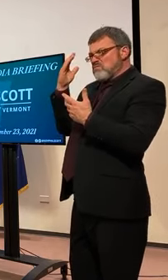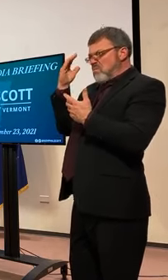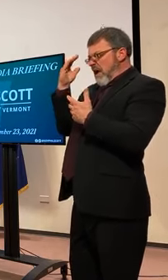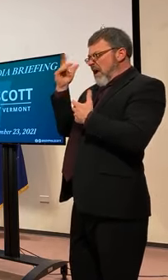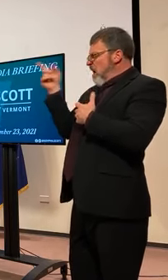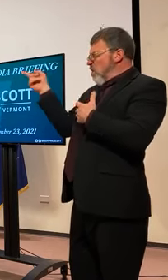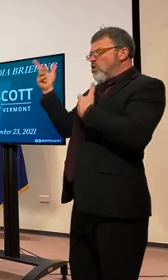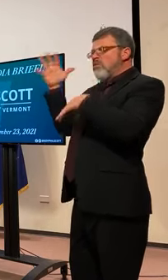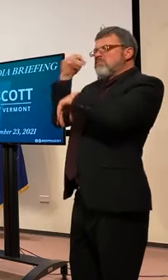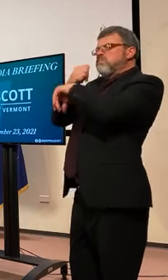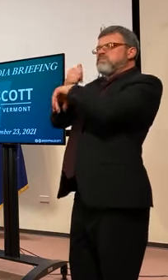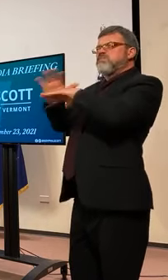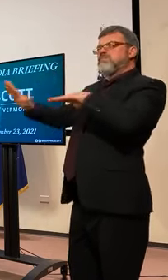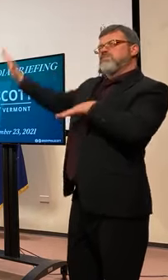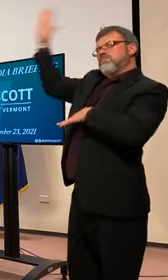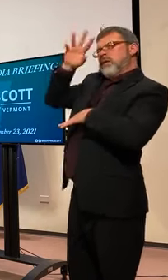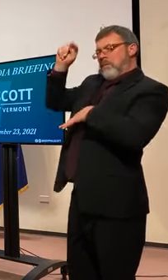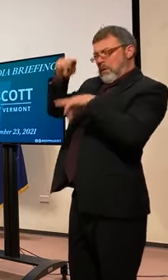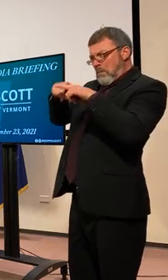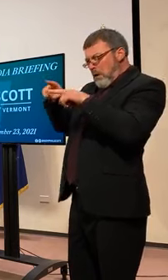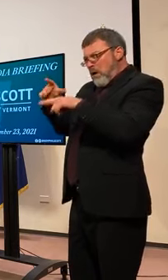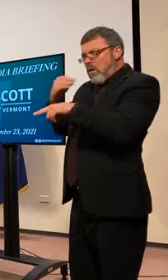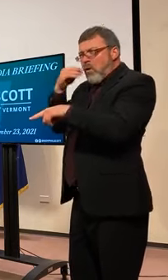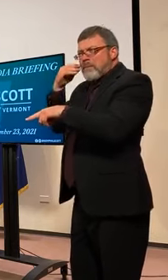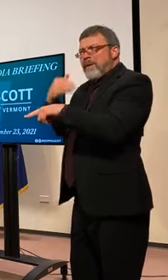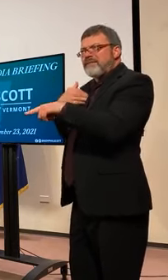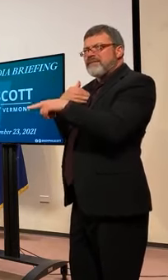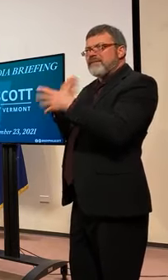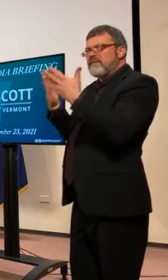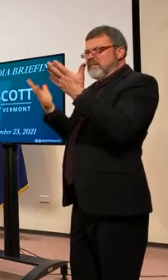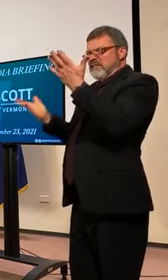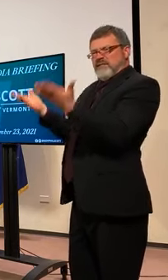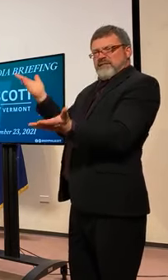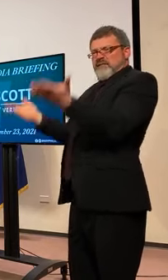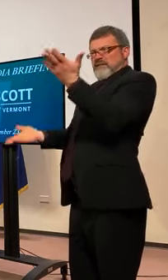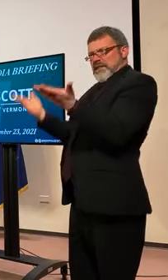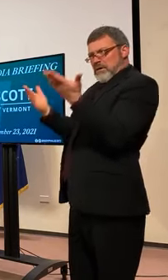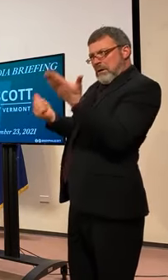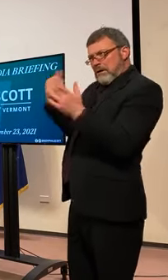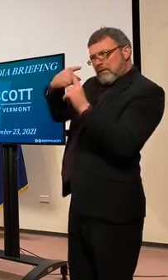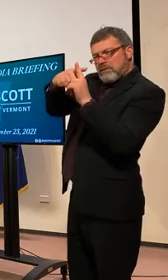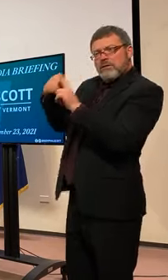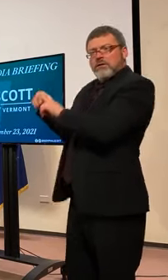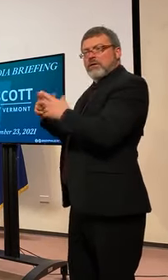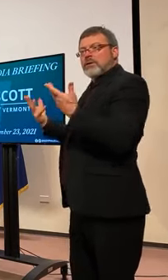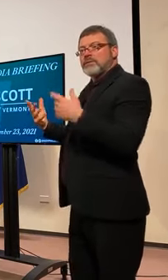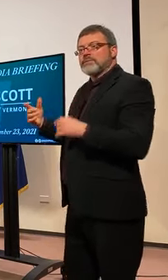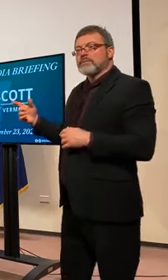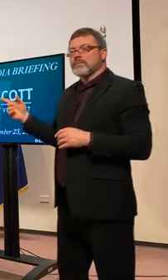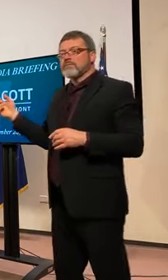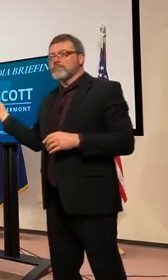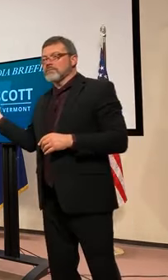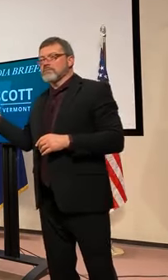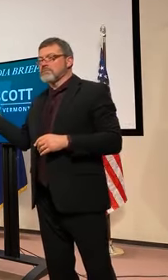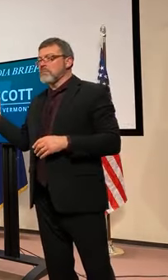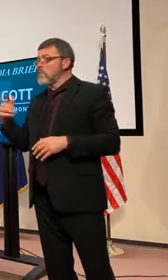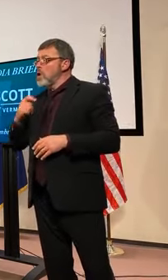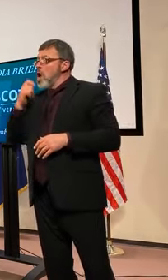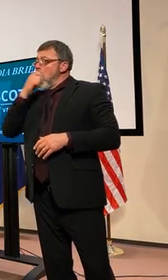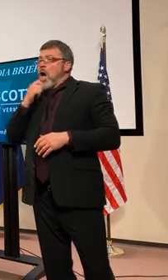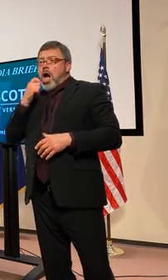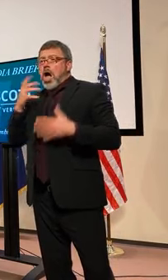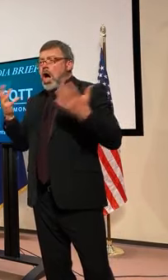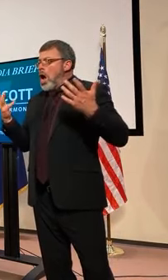Yeah, I think the antigen tests are a good method at this point, not as effective and accurate